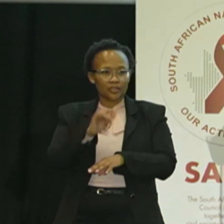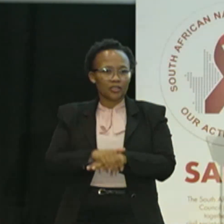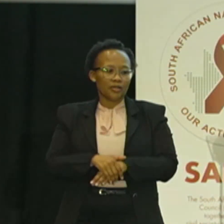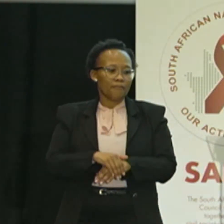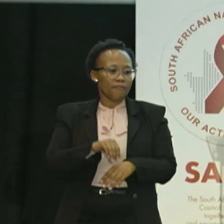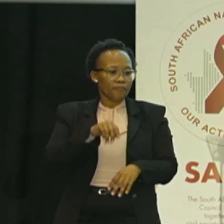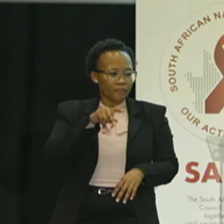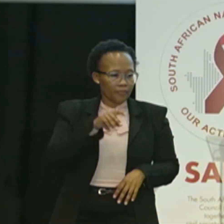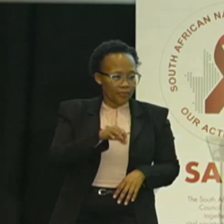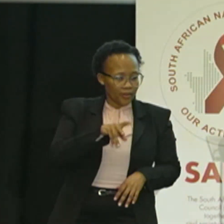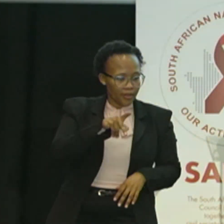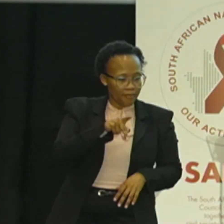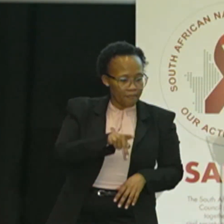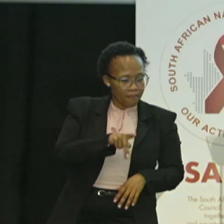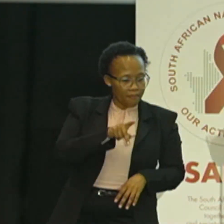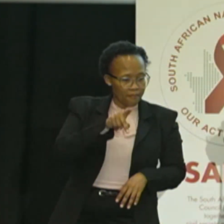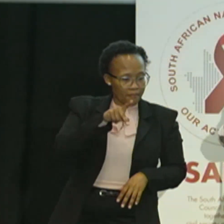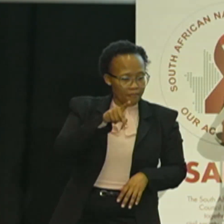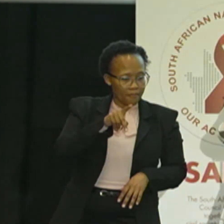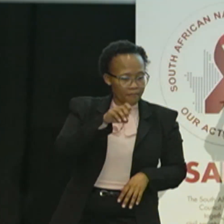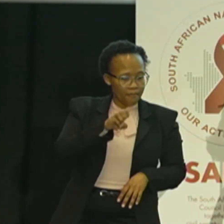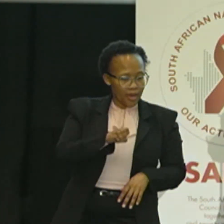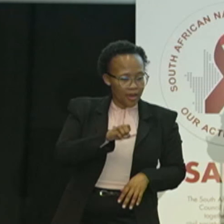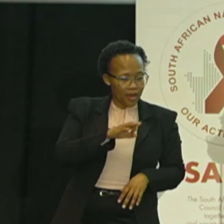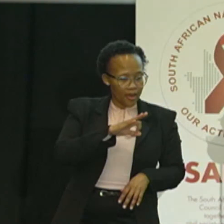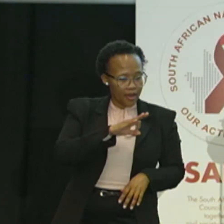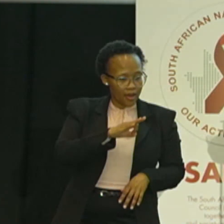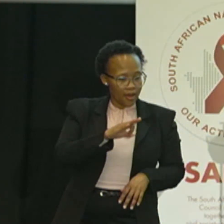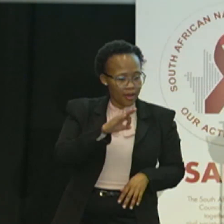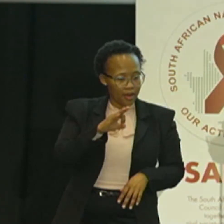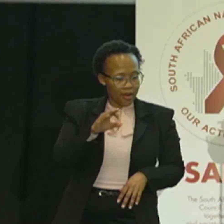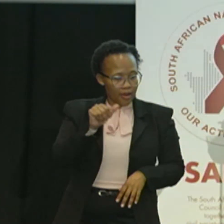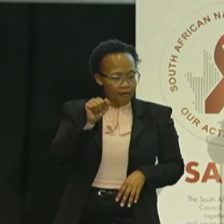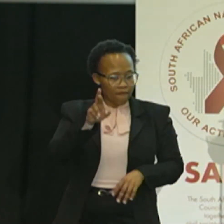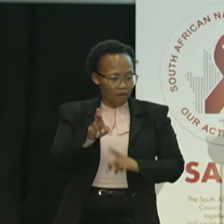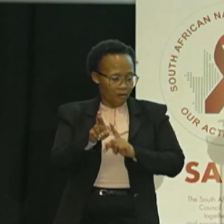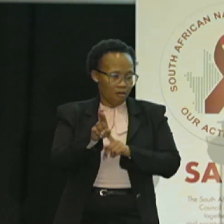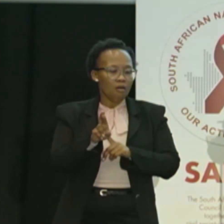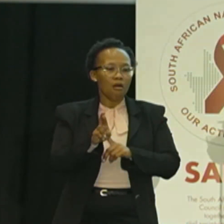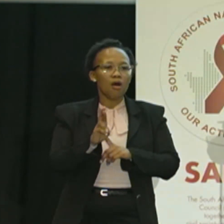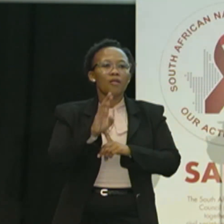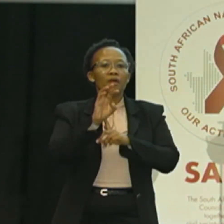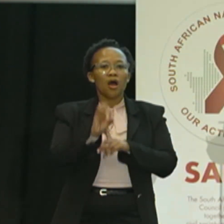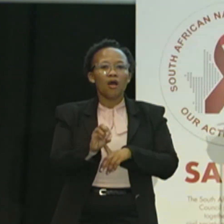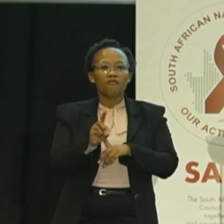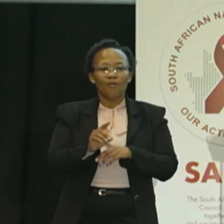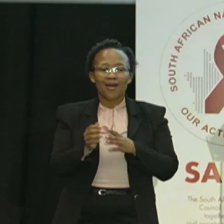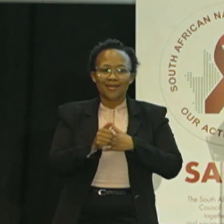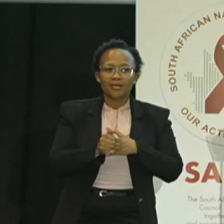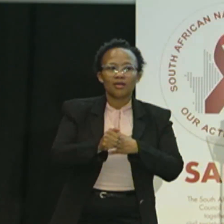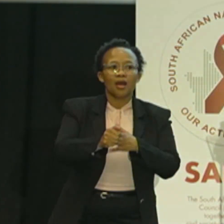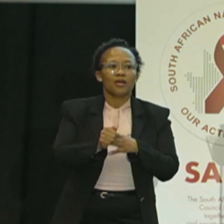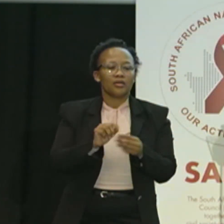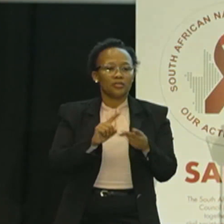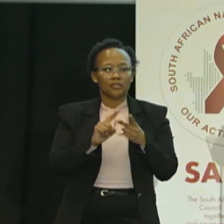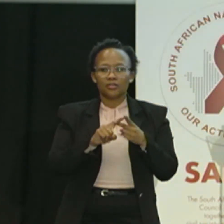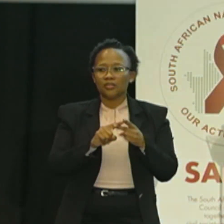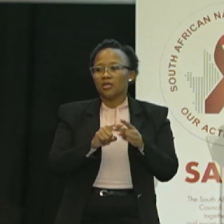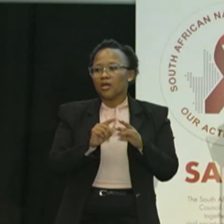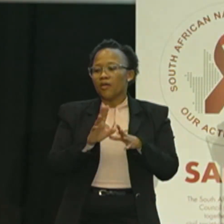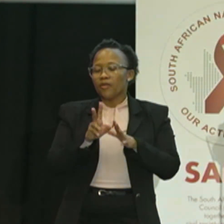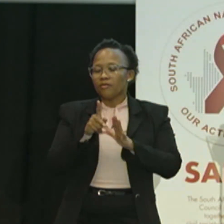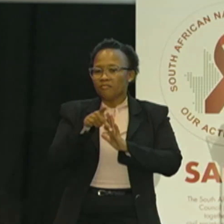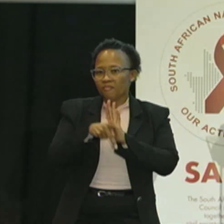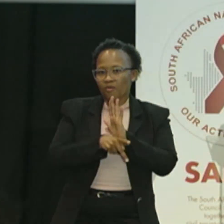is supporting SANAC to develop and update guidelines and policies that will support the rights